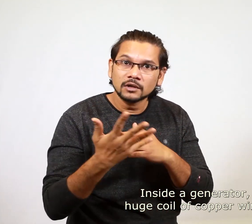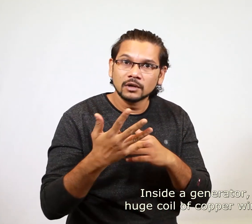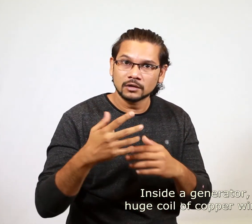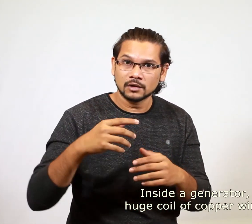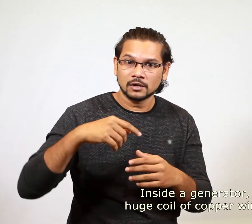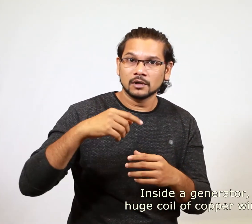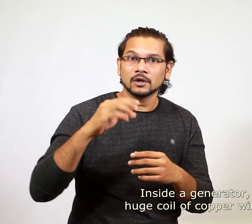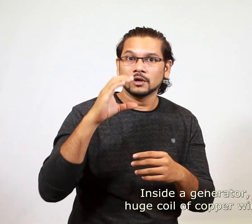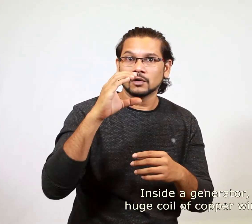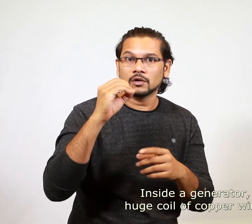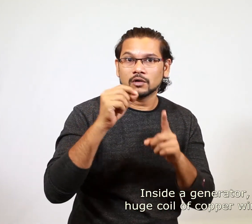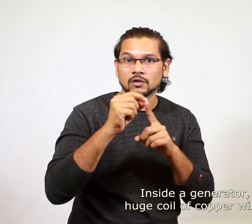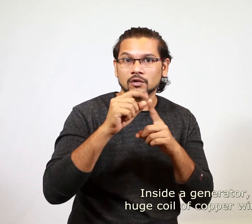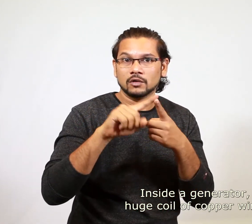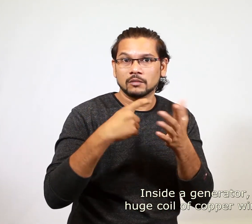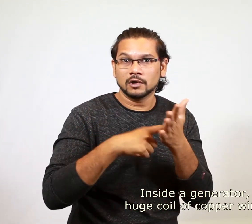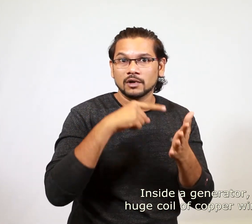a huge coil of copper wire